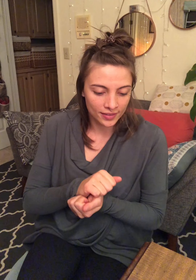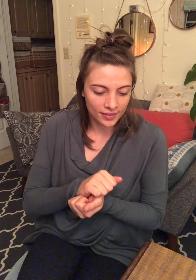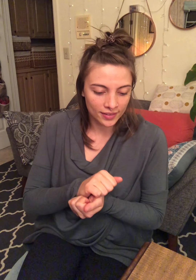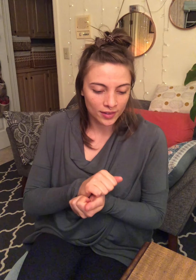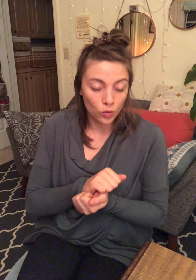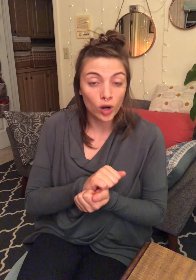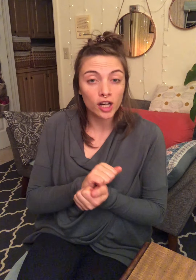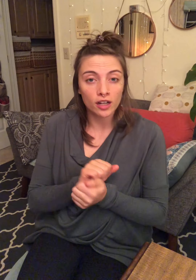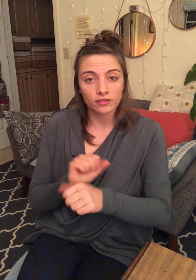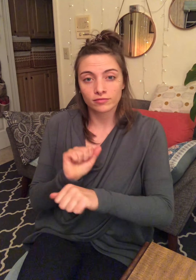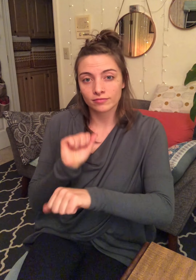work,